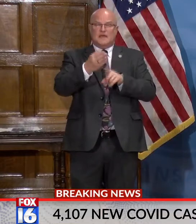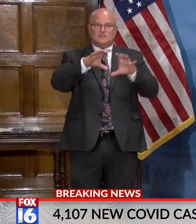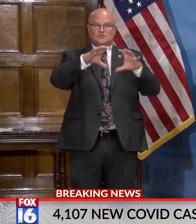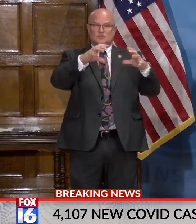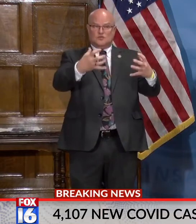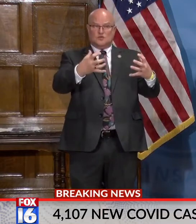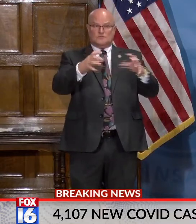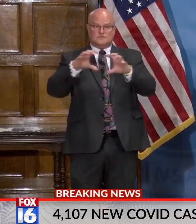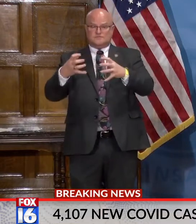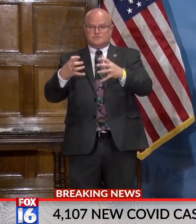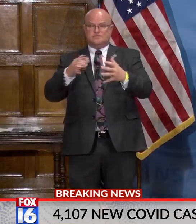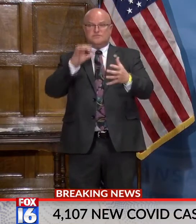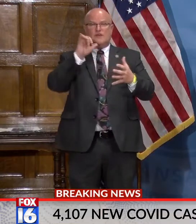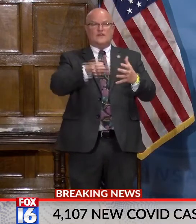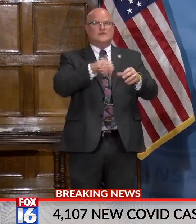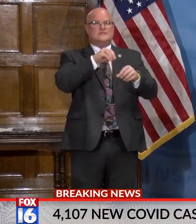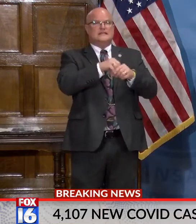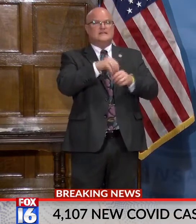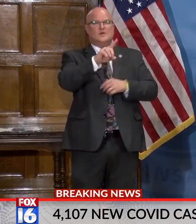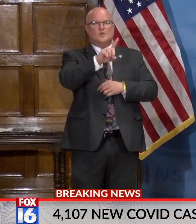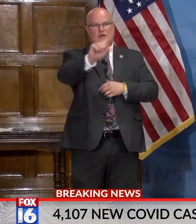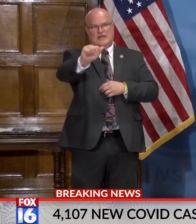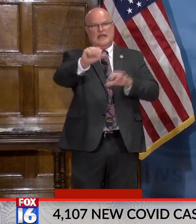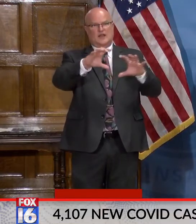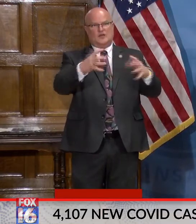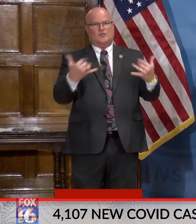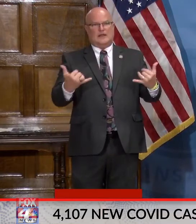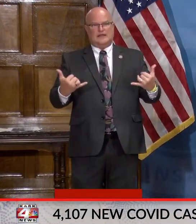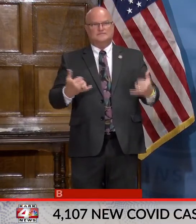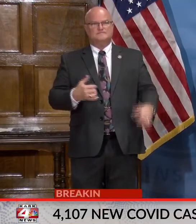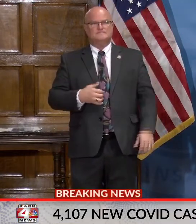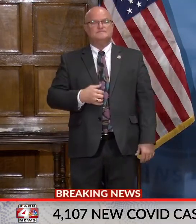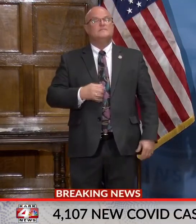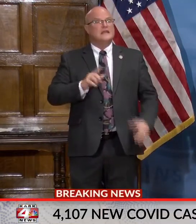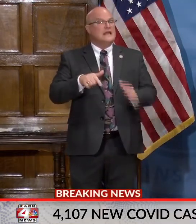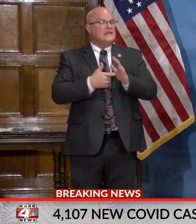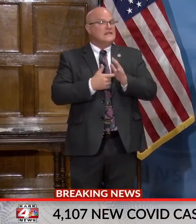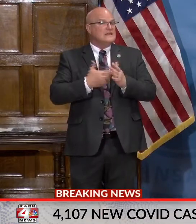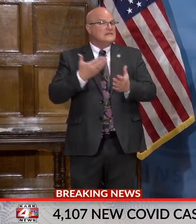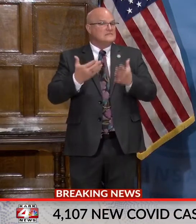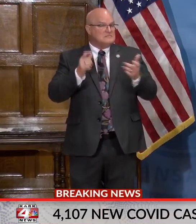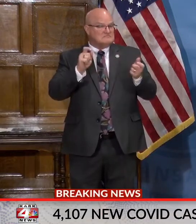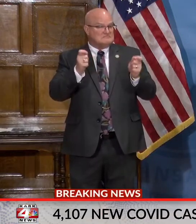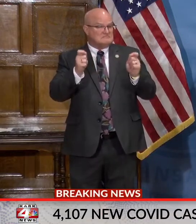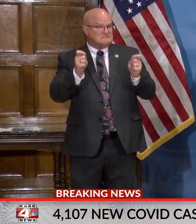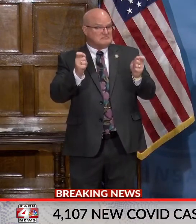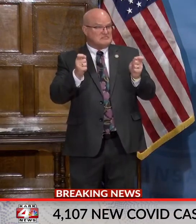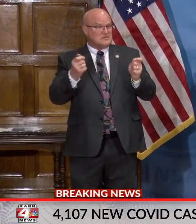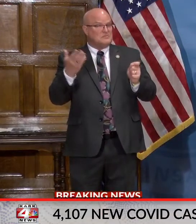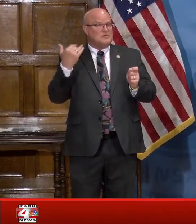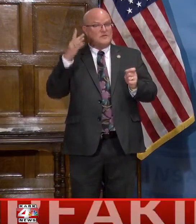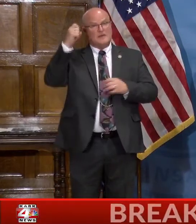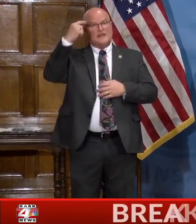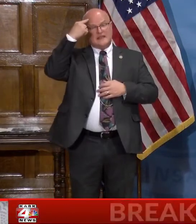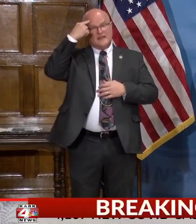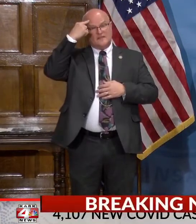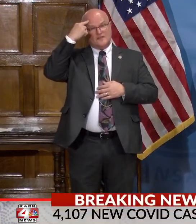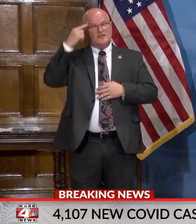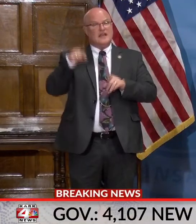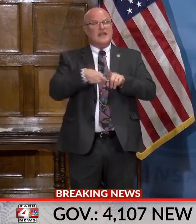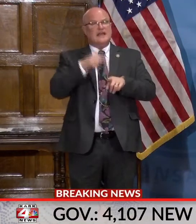that were identified were those in our 1A group at this point. And this may be changed, as I said before, by the governors as they